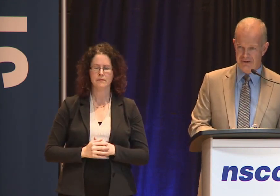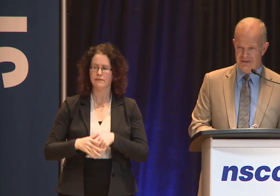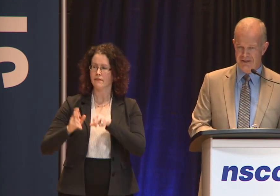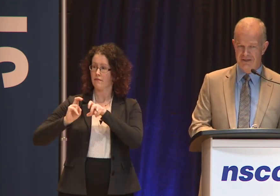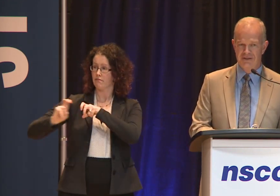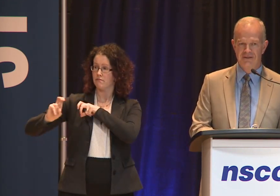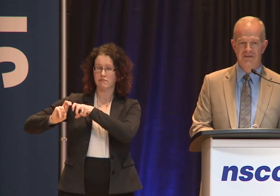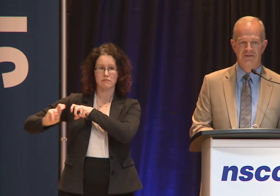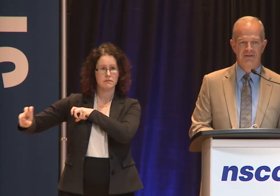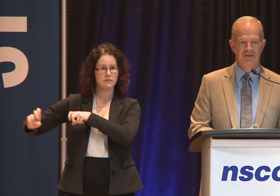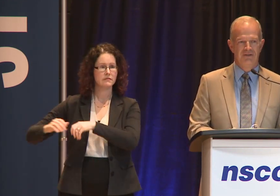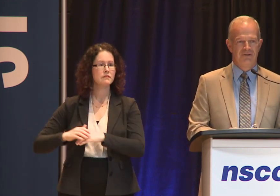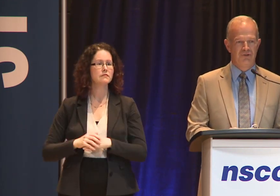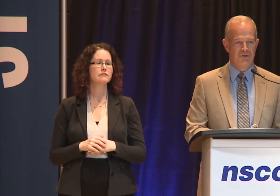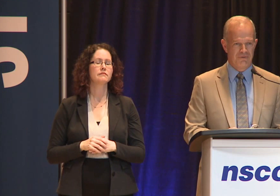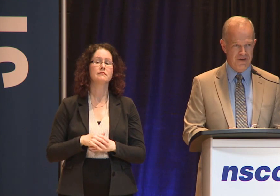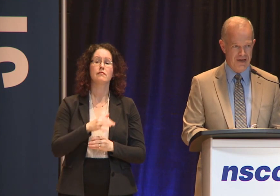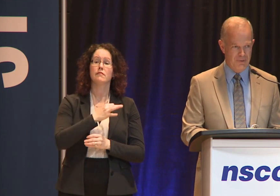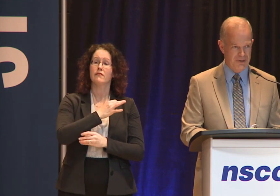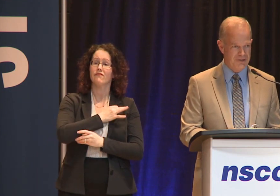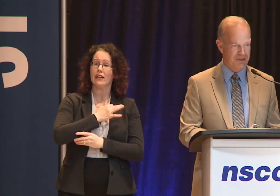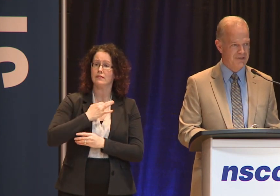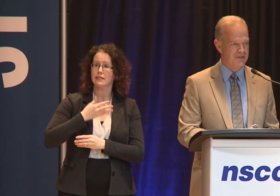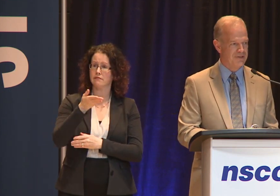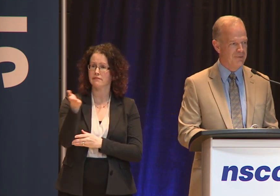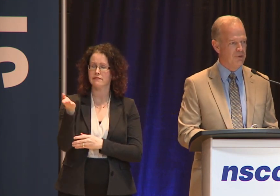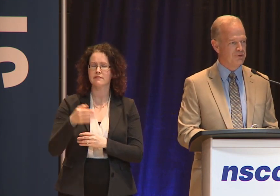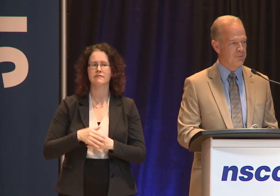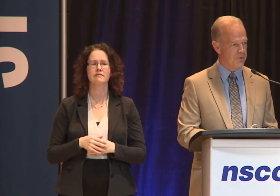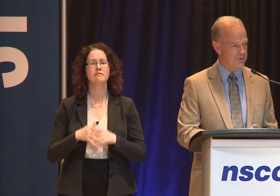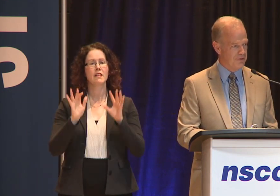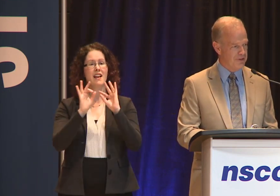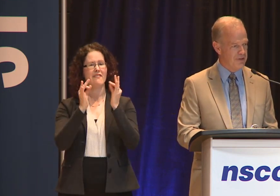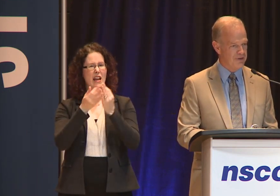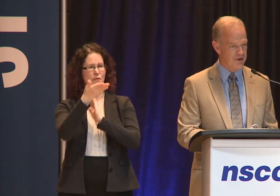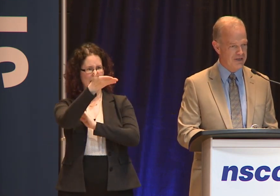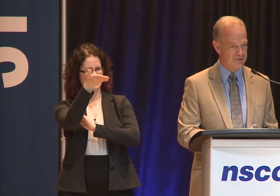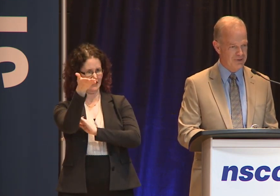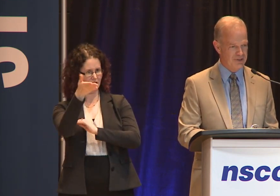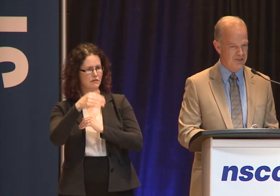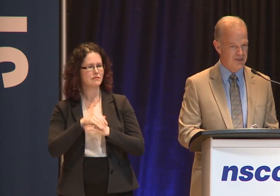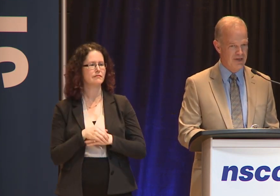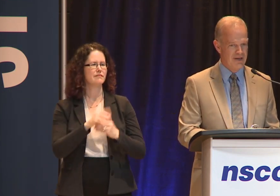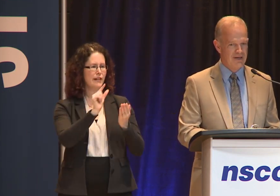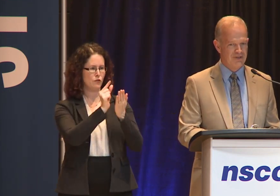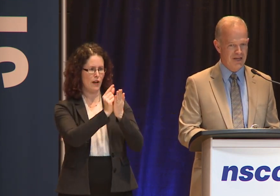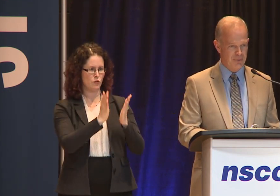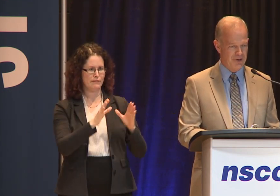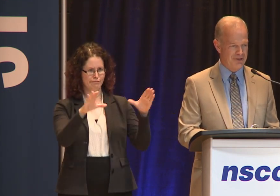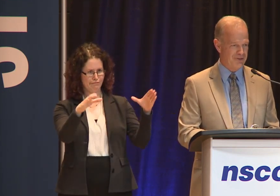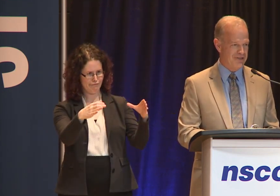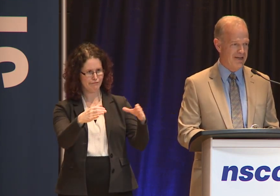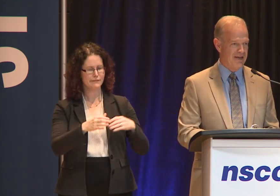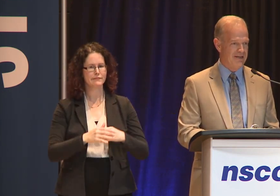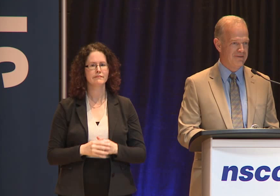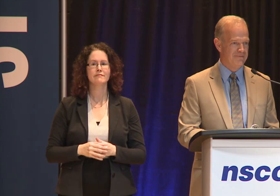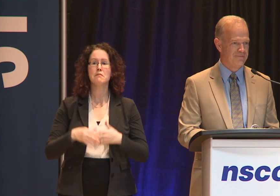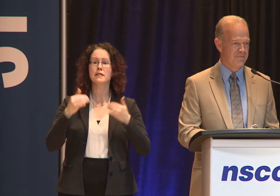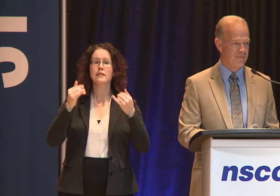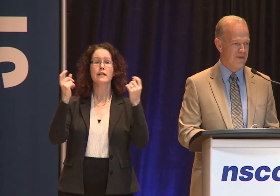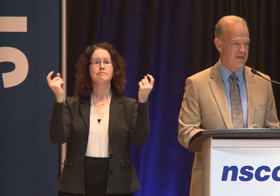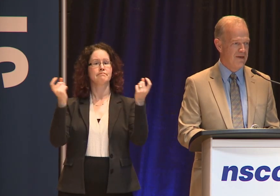our faculty, to our families, and most importantly, graduates, celebrate this